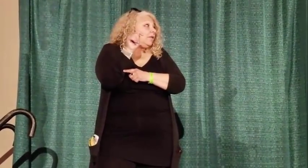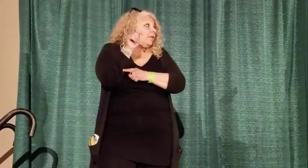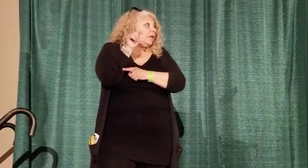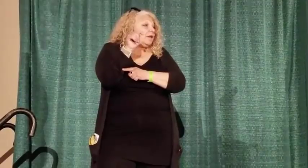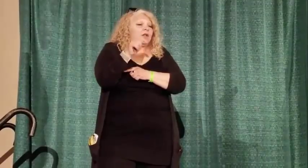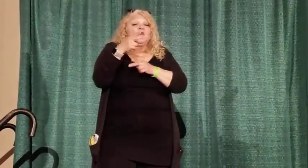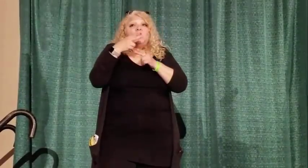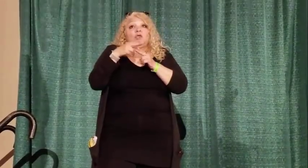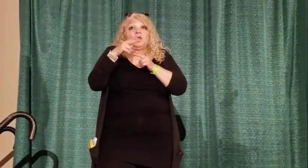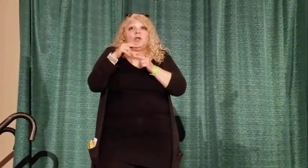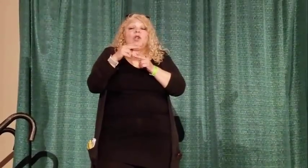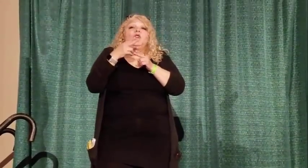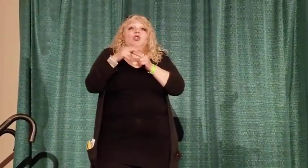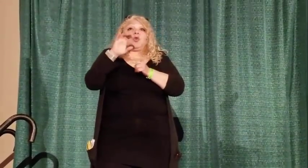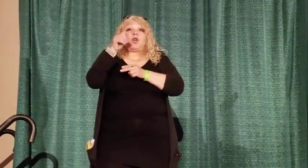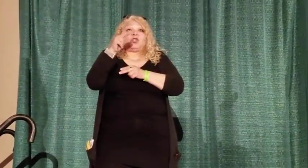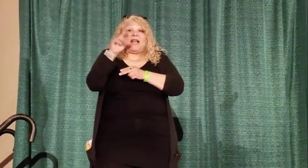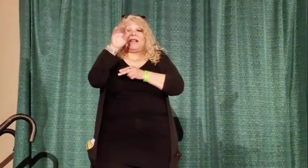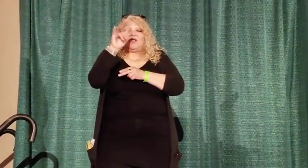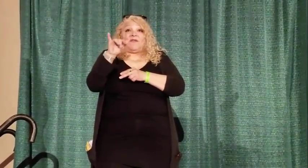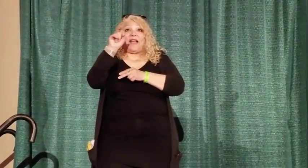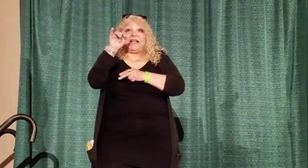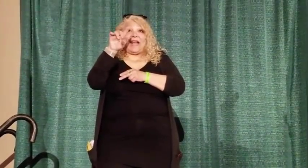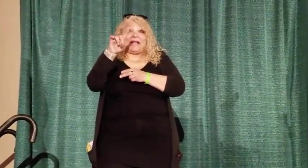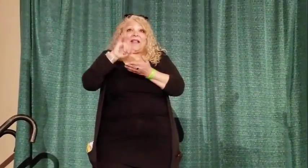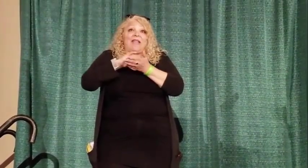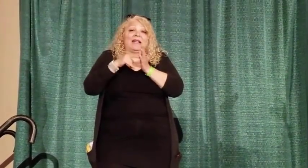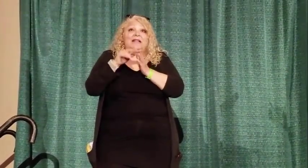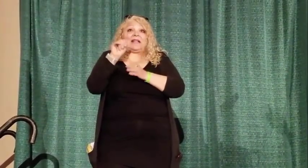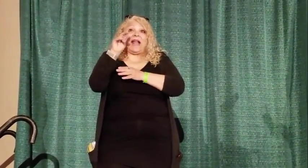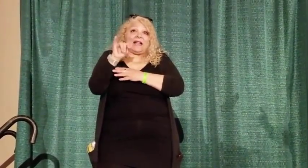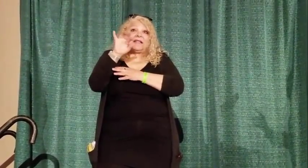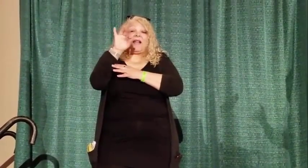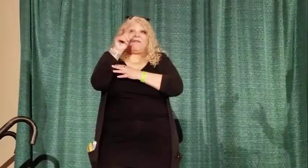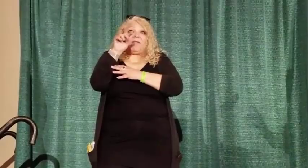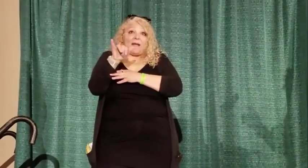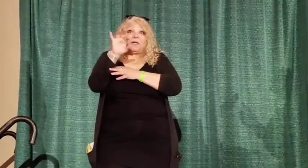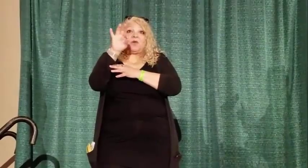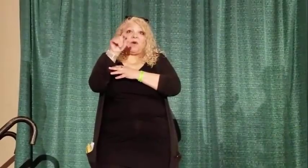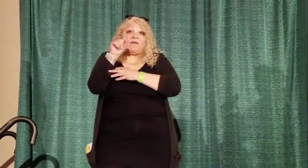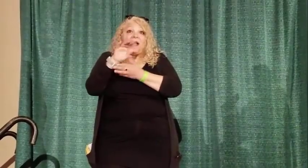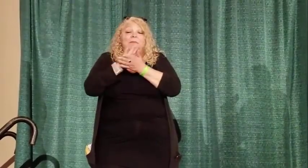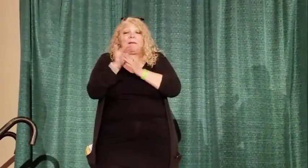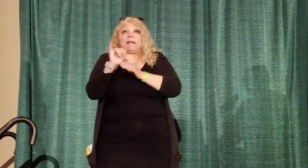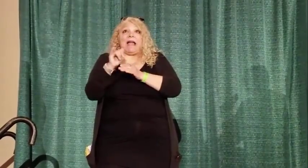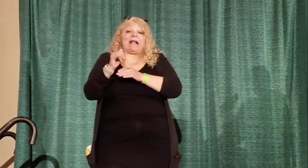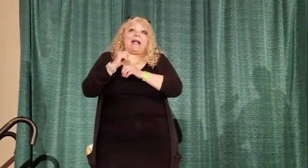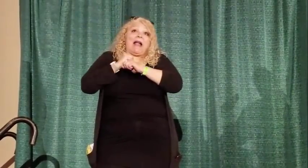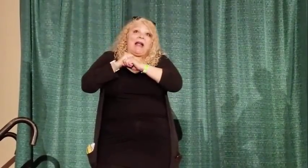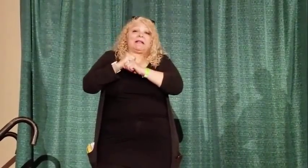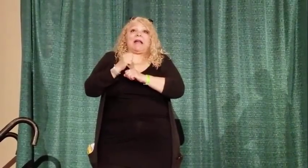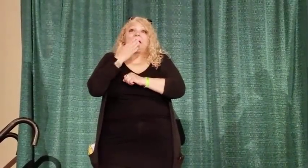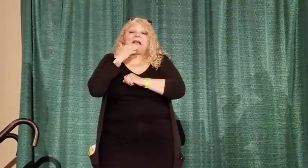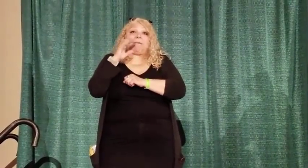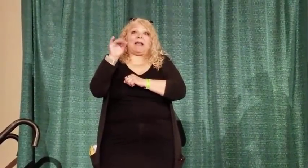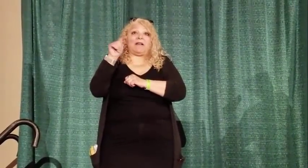Short-chain fatty acids, predominantly butyrate, which is an anti-inflammatory fat with anti-cancer effects and anti-diabetic effects. But because